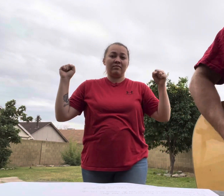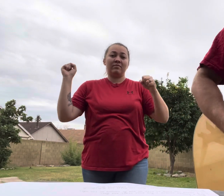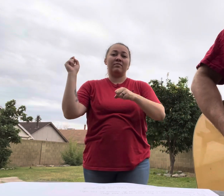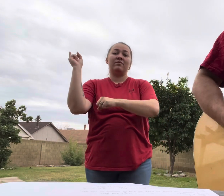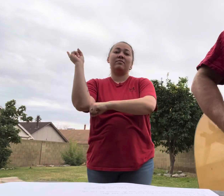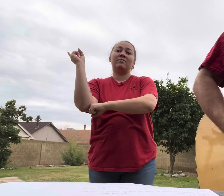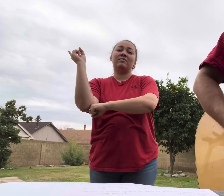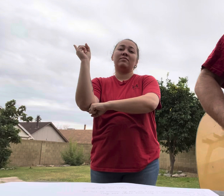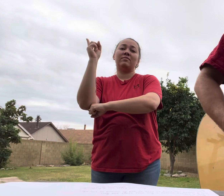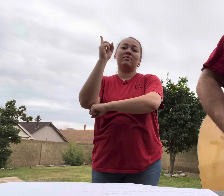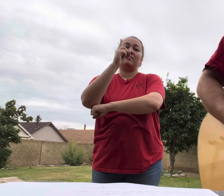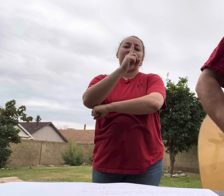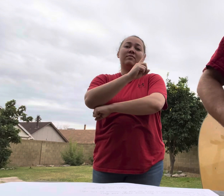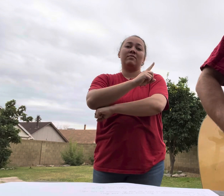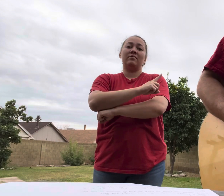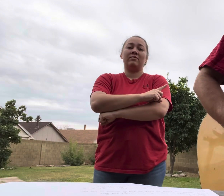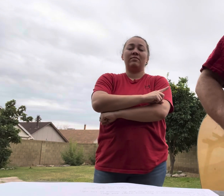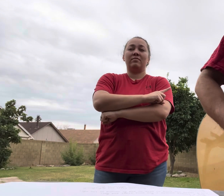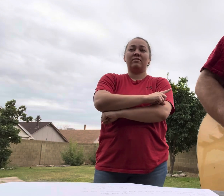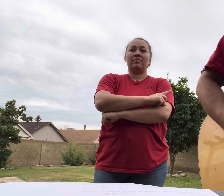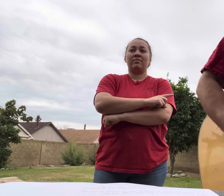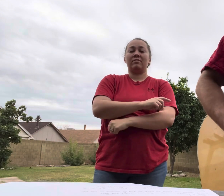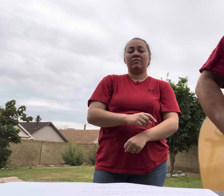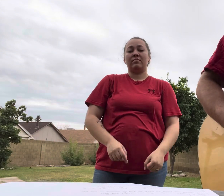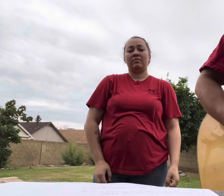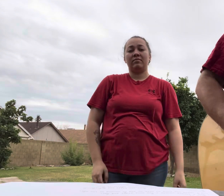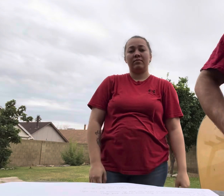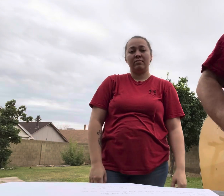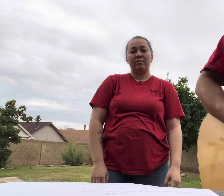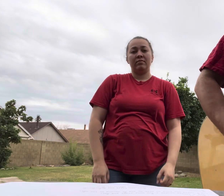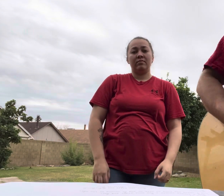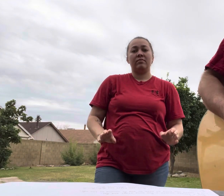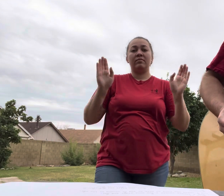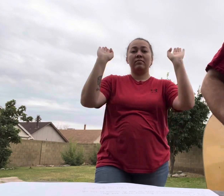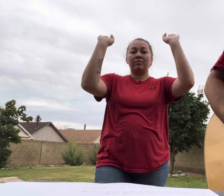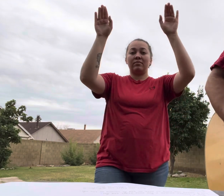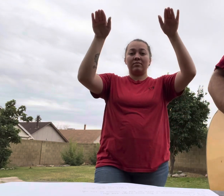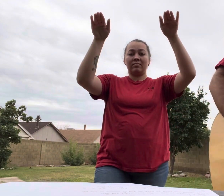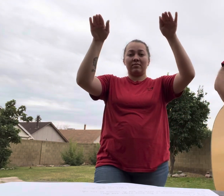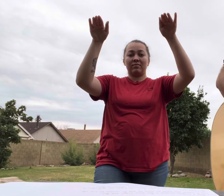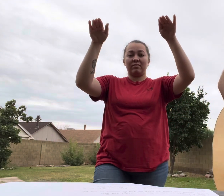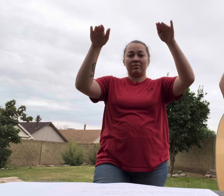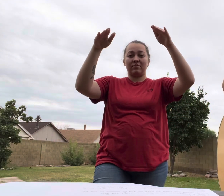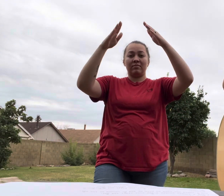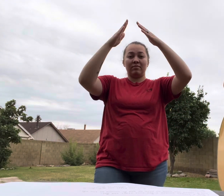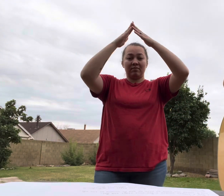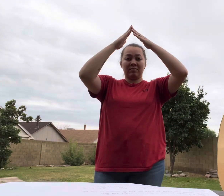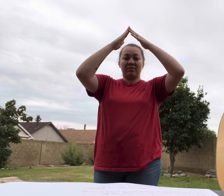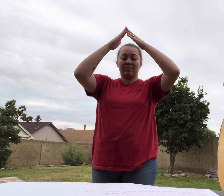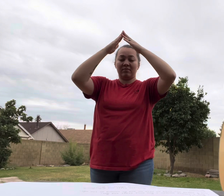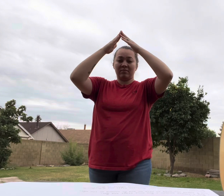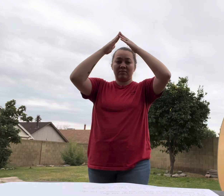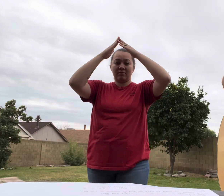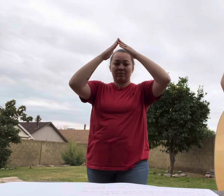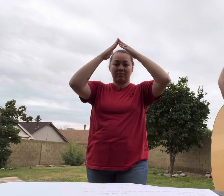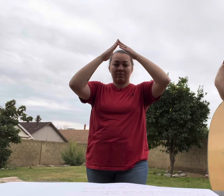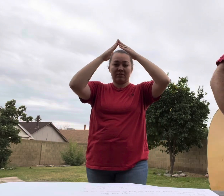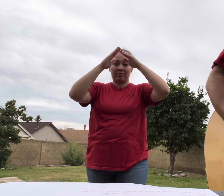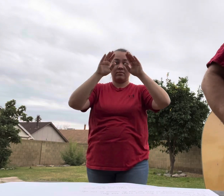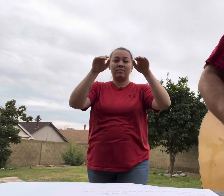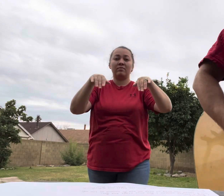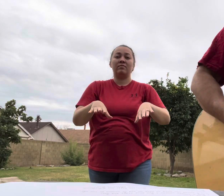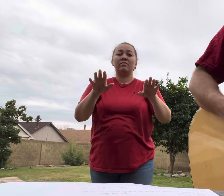that blessed Christmas morn. Go tell it on the